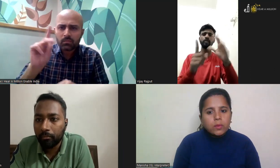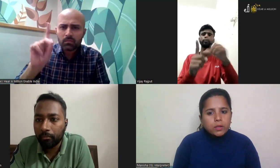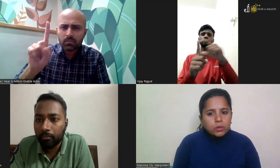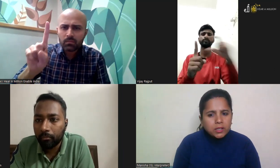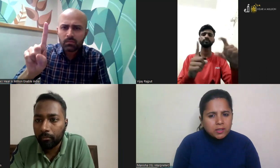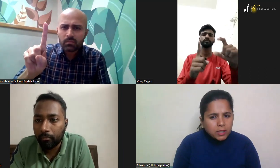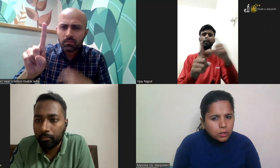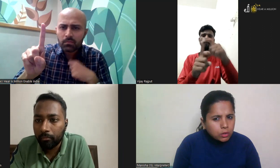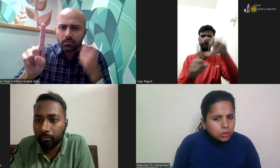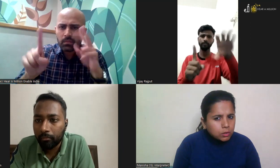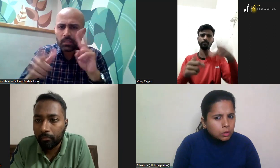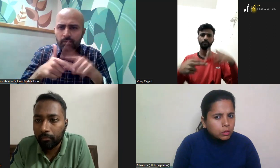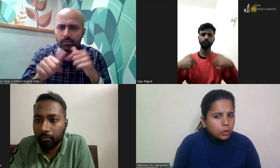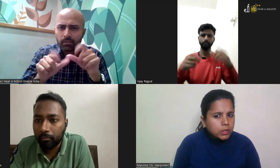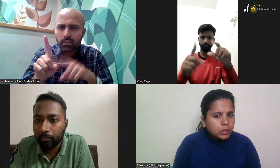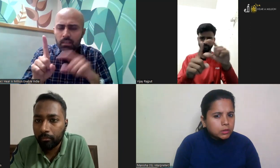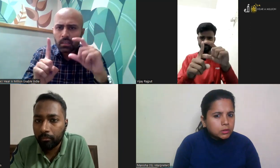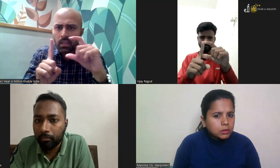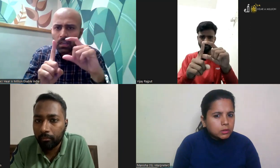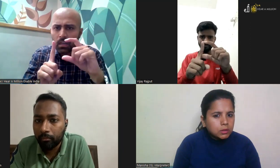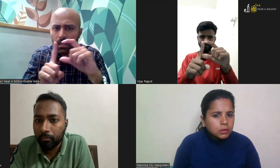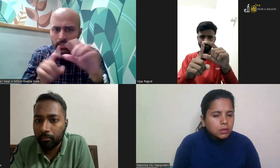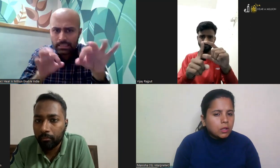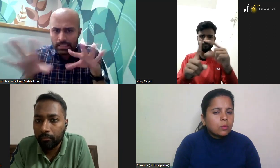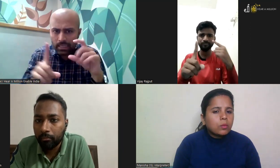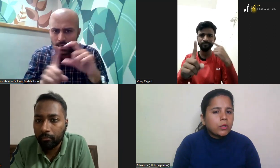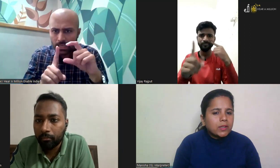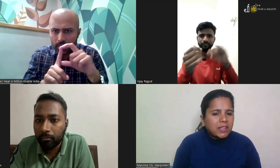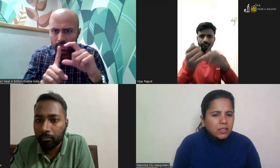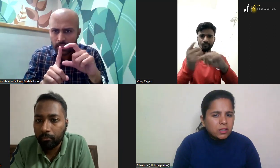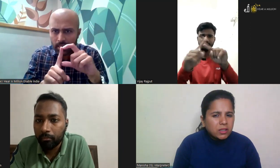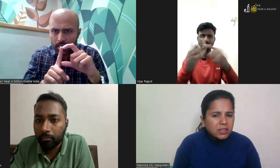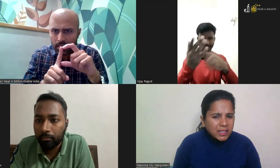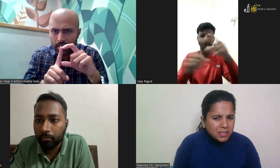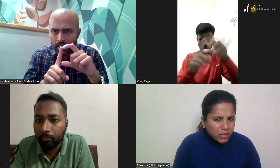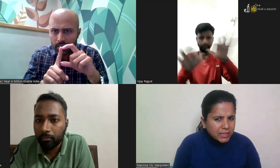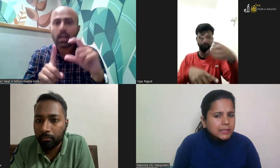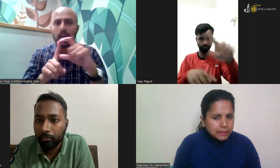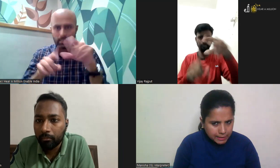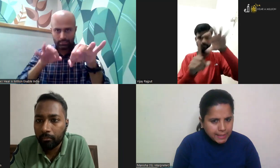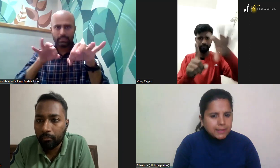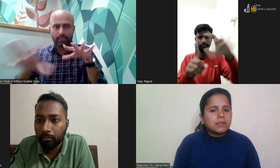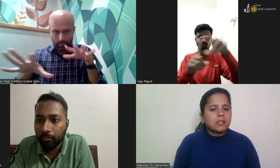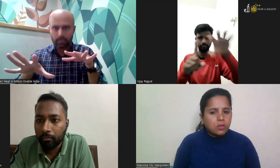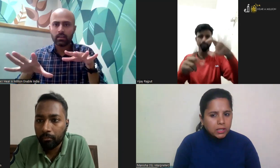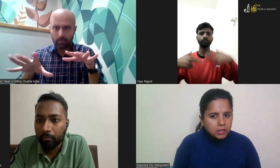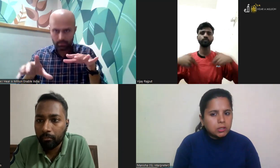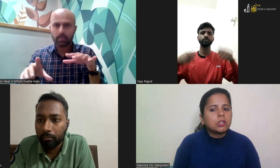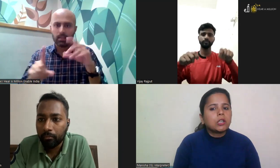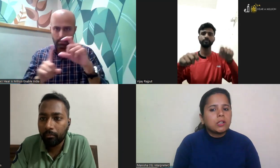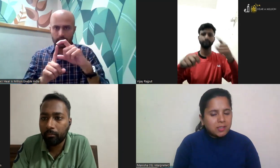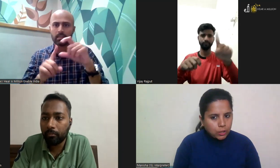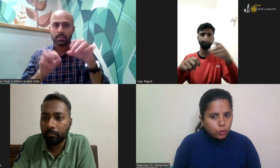So I went to the district court. What you are saying? District? Yes,